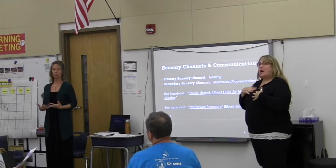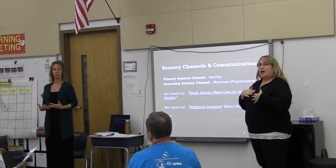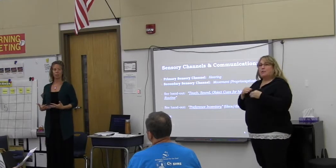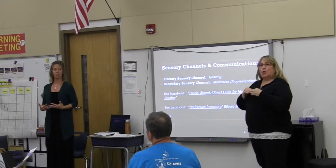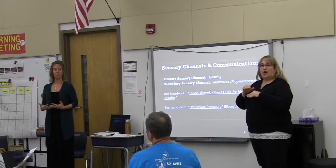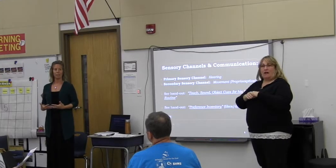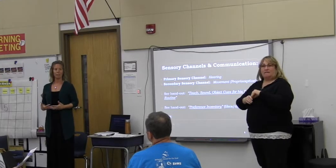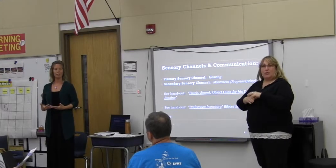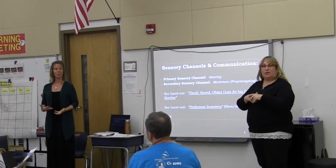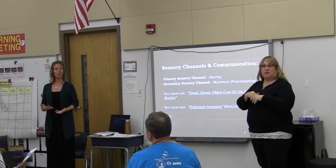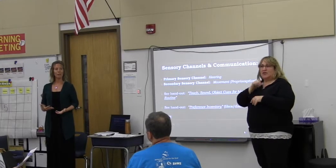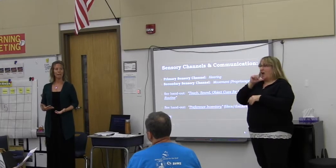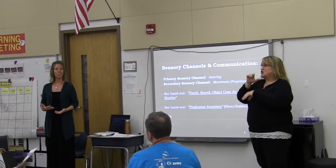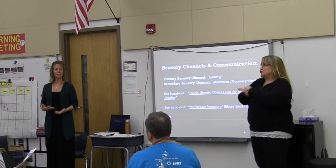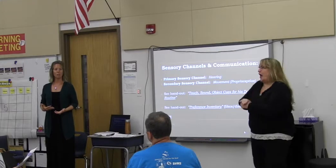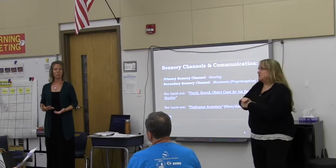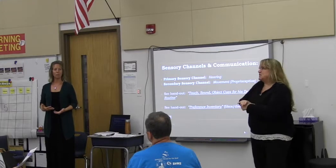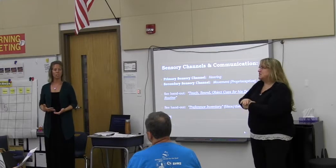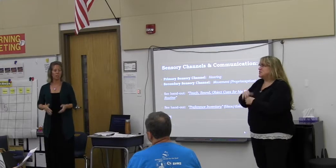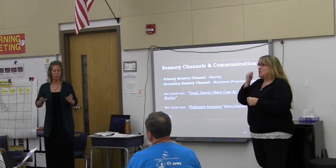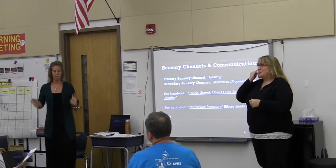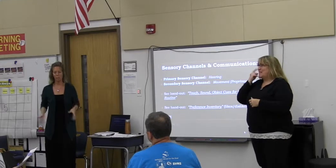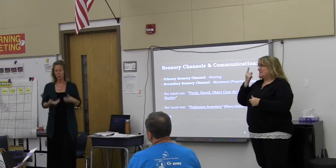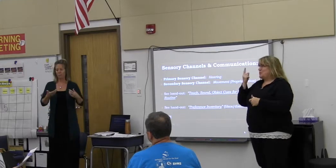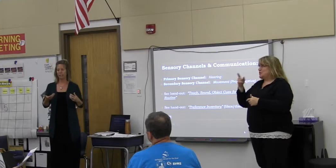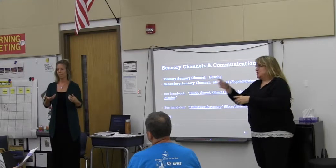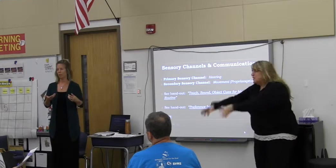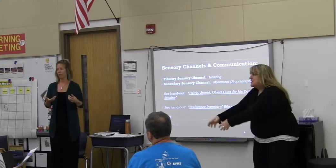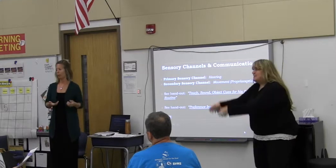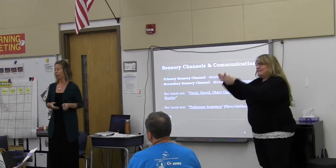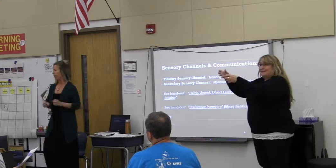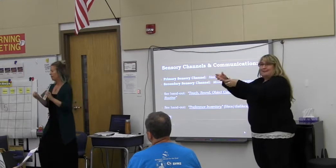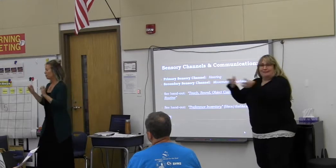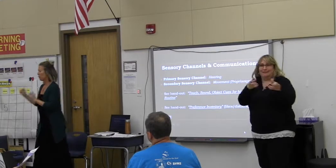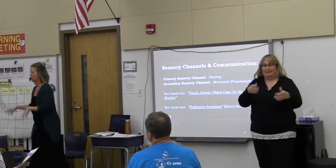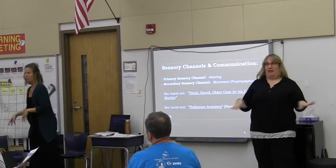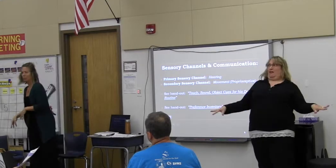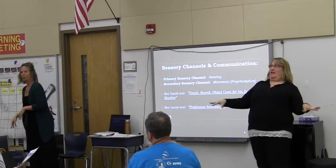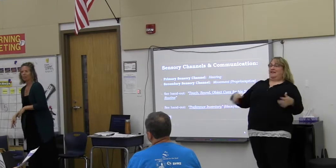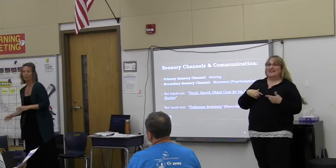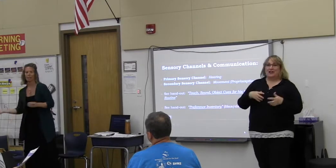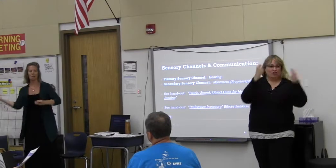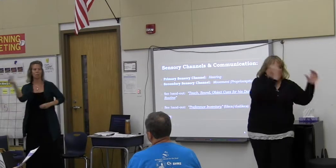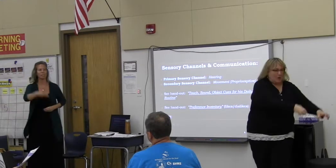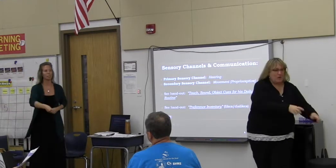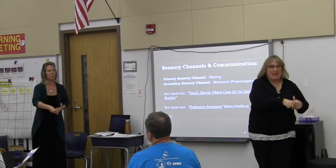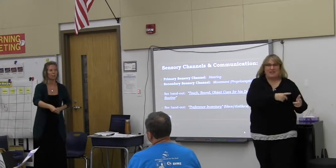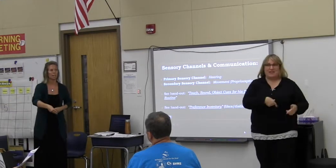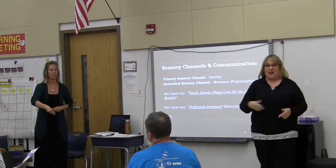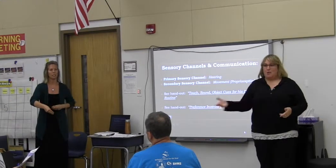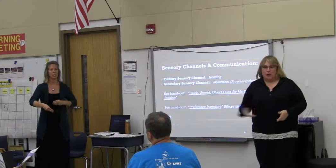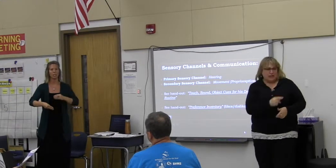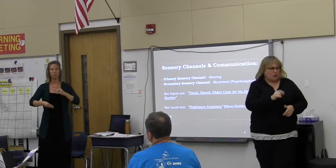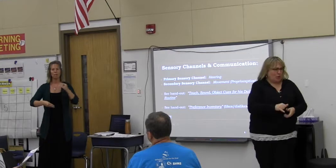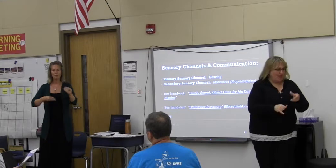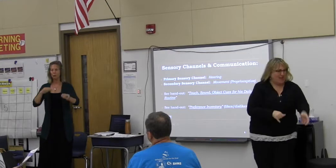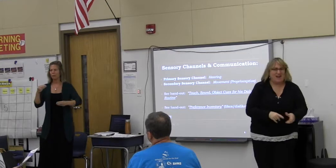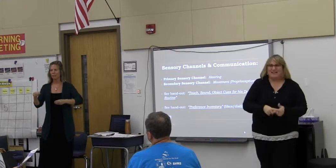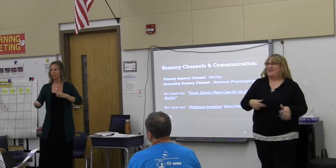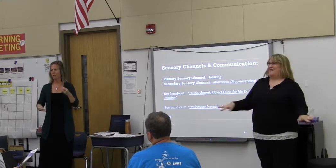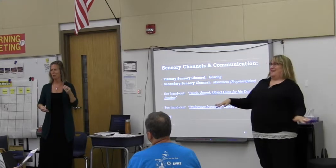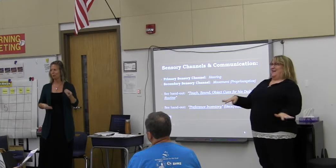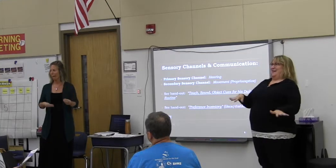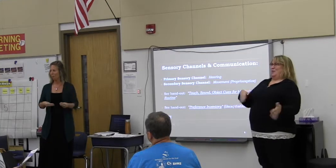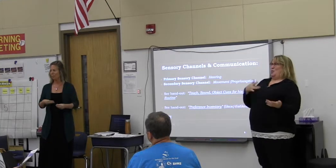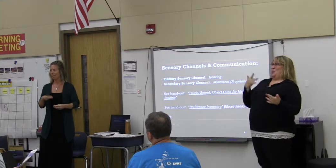state of stress. Because you can imagine if someone just picks you up and takes you somewhere, and then drops you down over here, and brings a toy here, you never